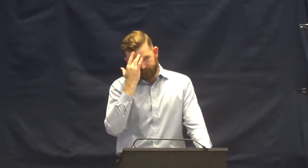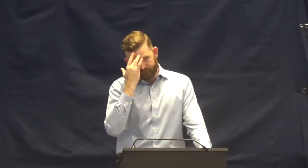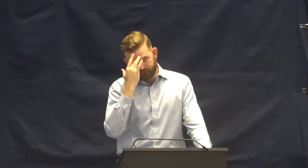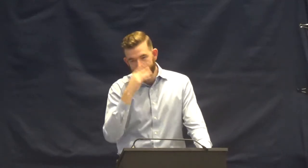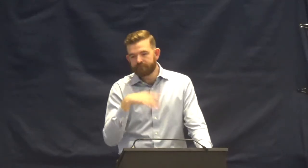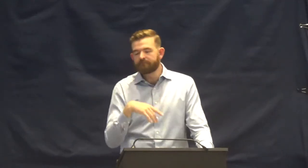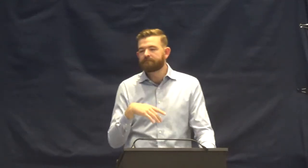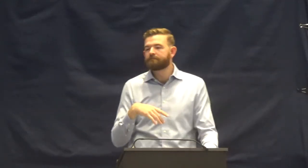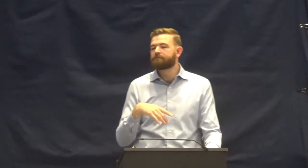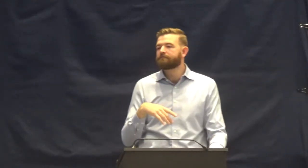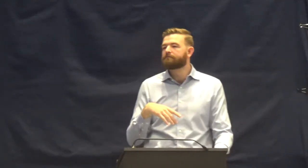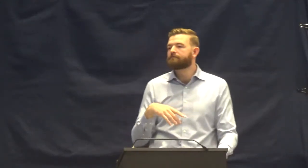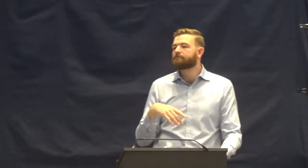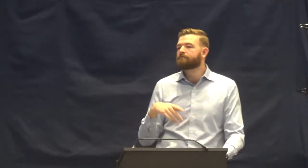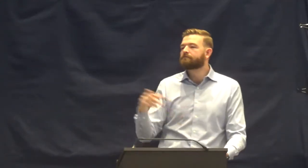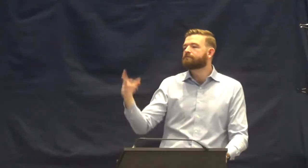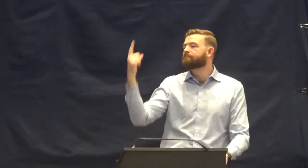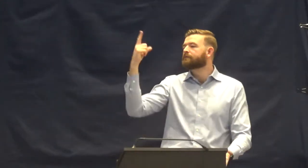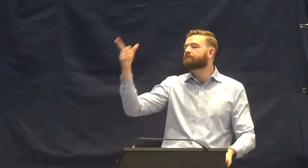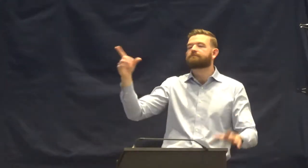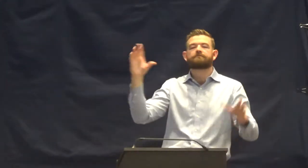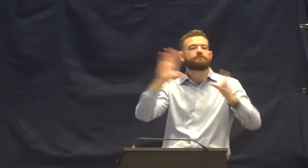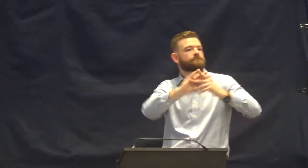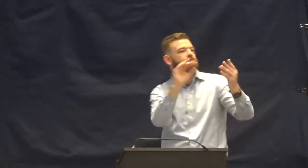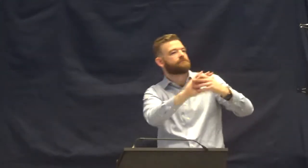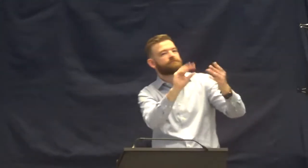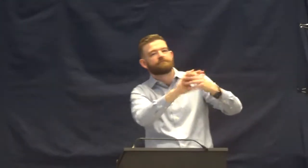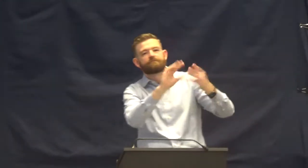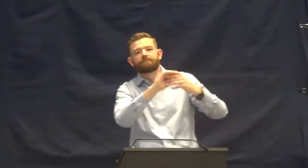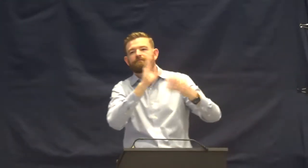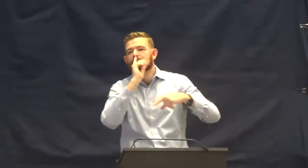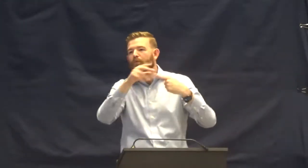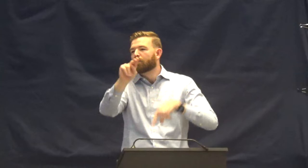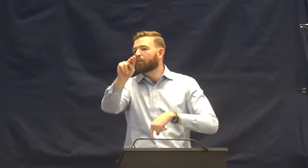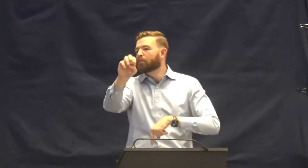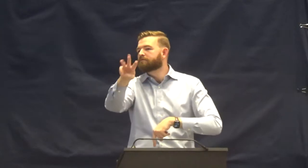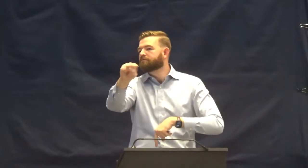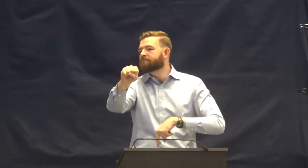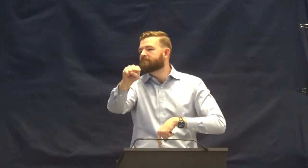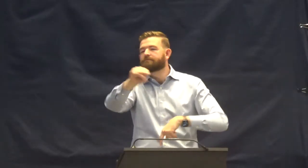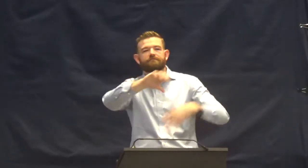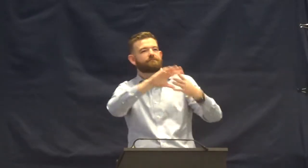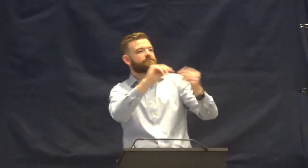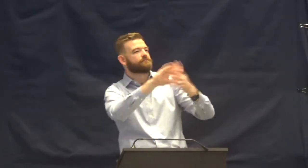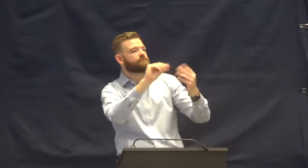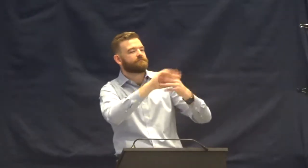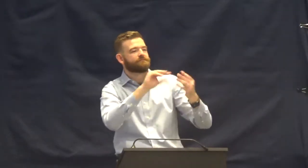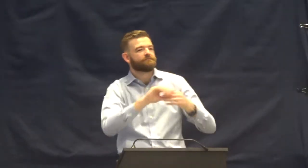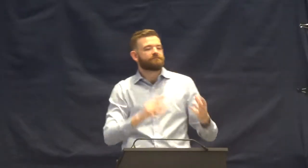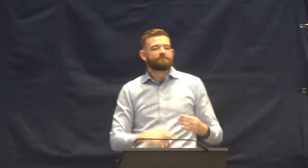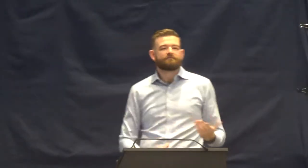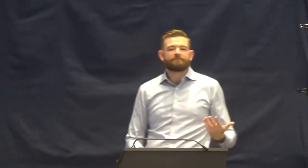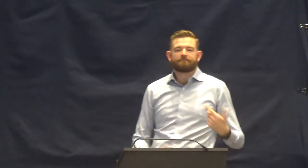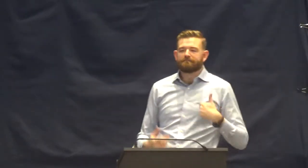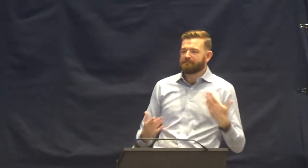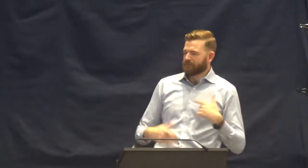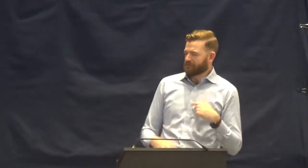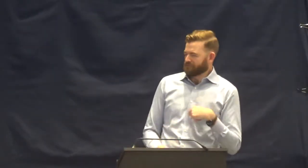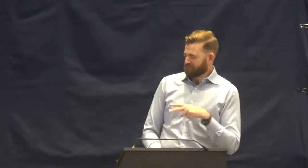You know, this is something that's kind of a pet peeve for me. I'm going to give you an example here. You know, when people are talking on the news again,